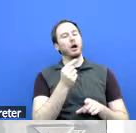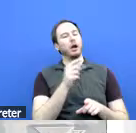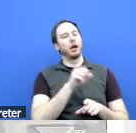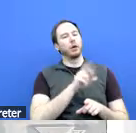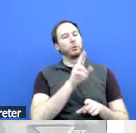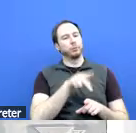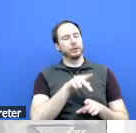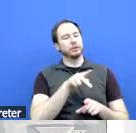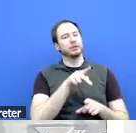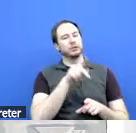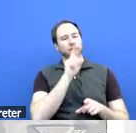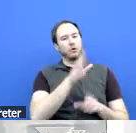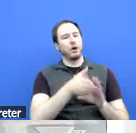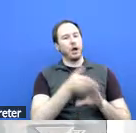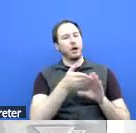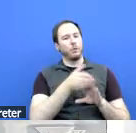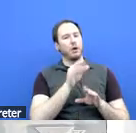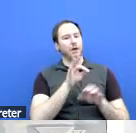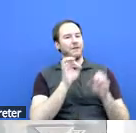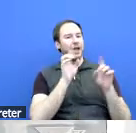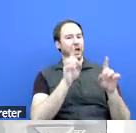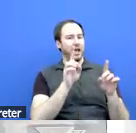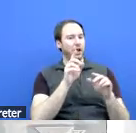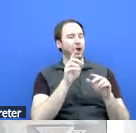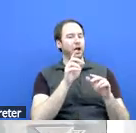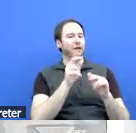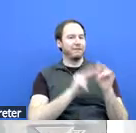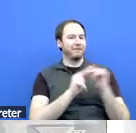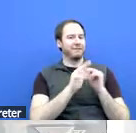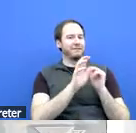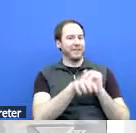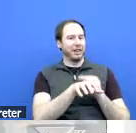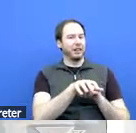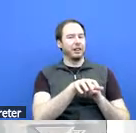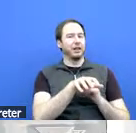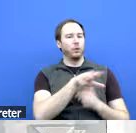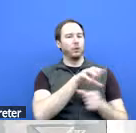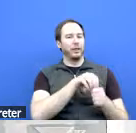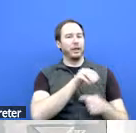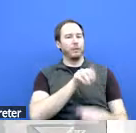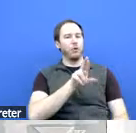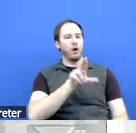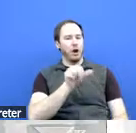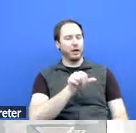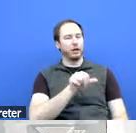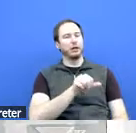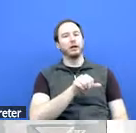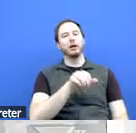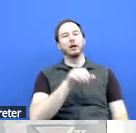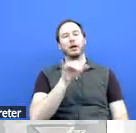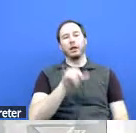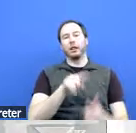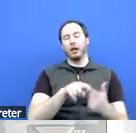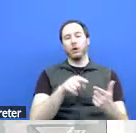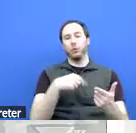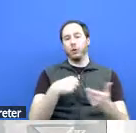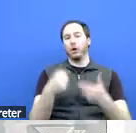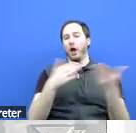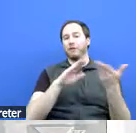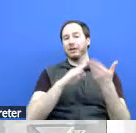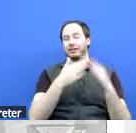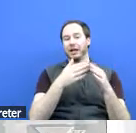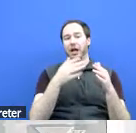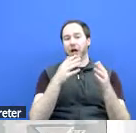use permit for the operation of the educational facility in the MURA. And the amenity being offered to the town for